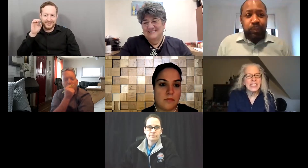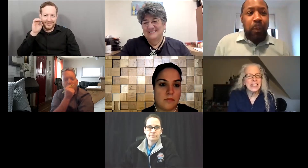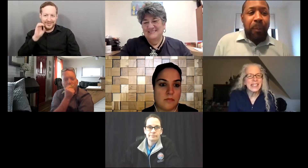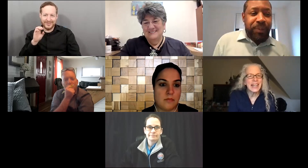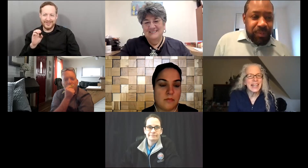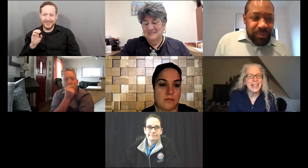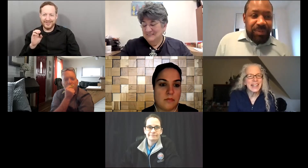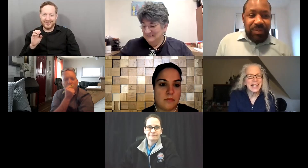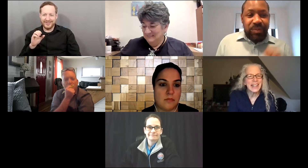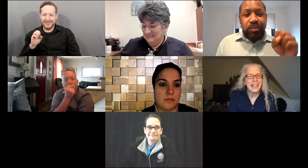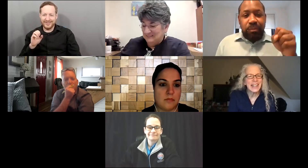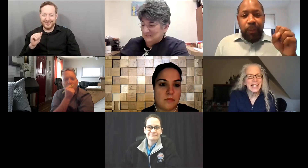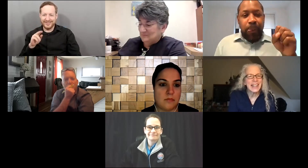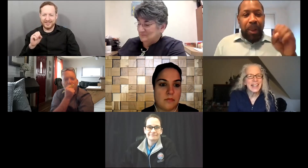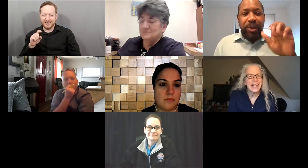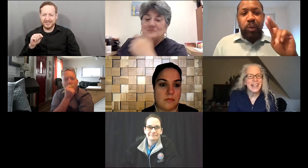Nancy is saying,